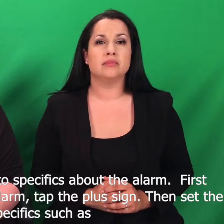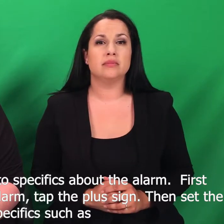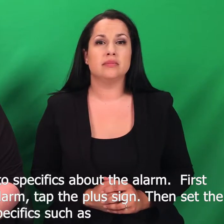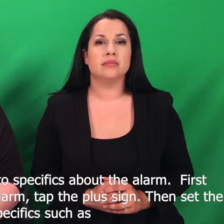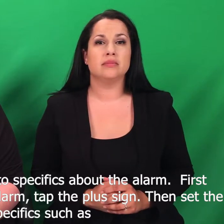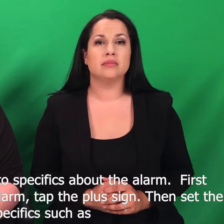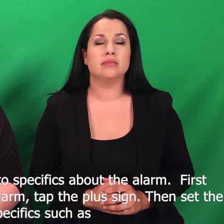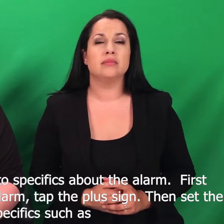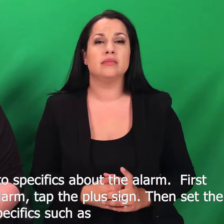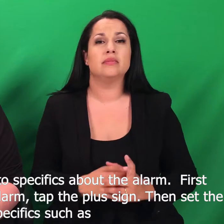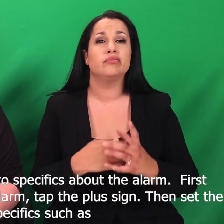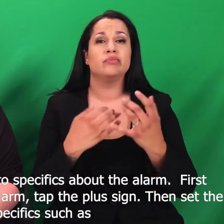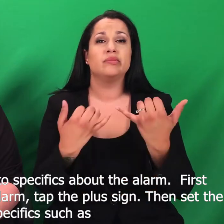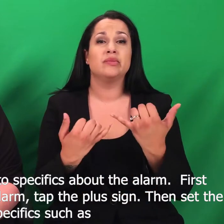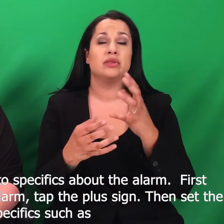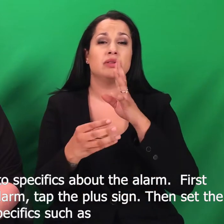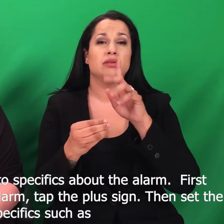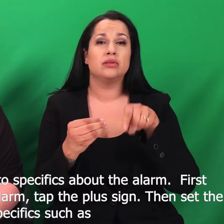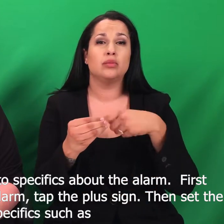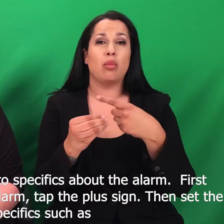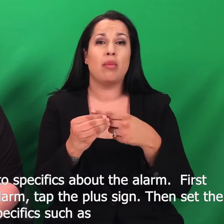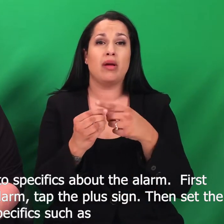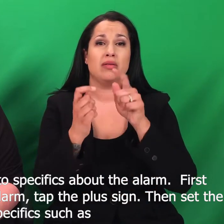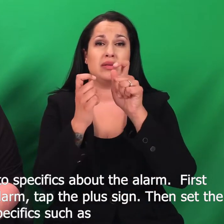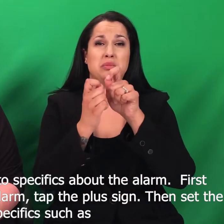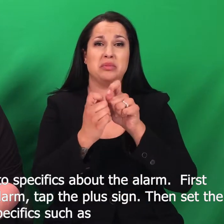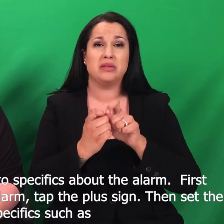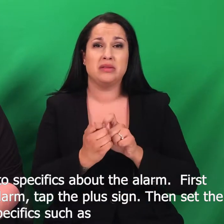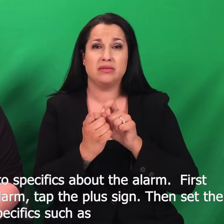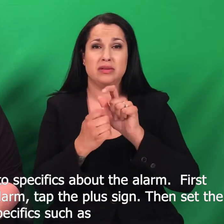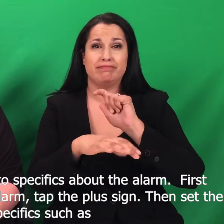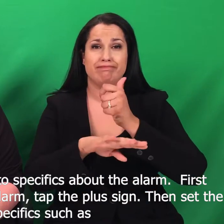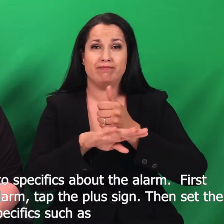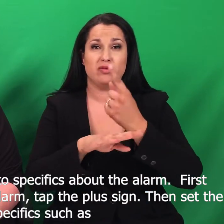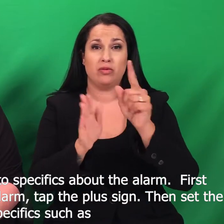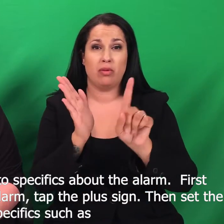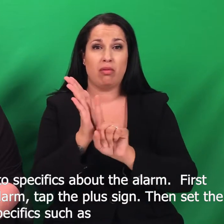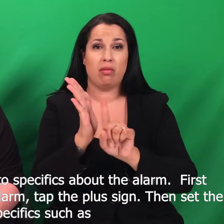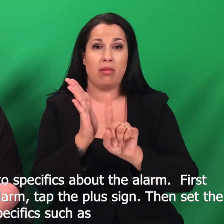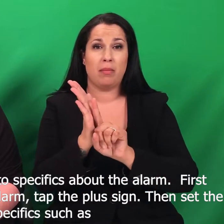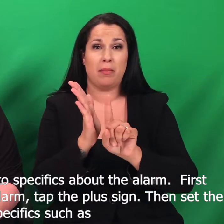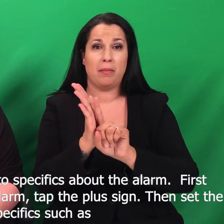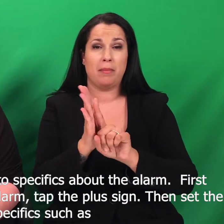Next, we'll go into specifics about the alarm.